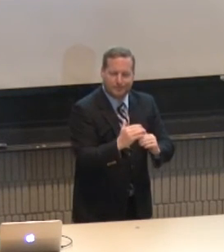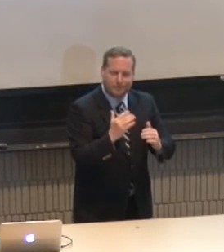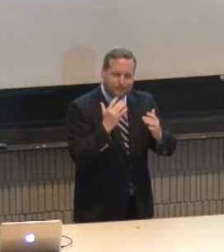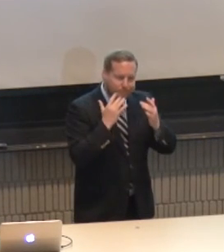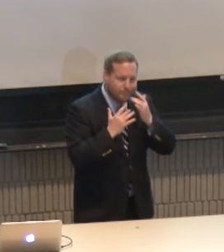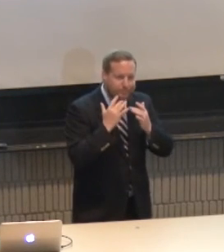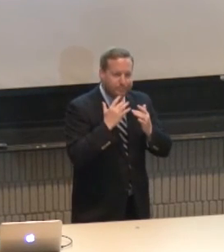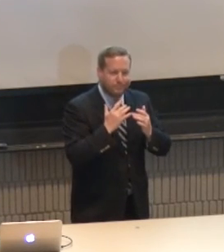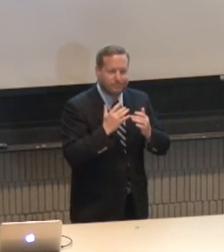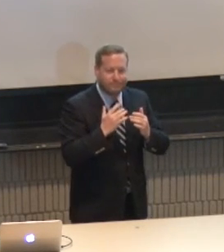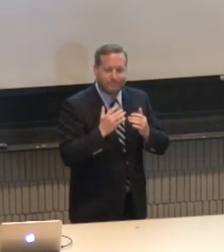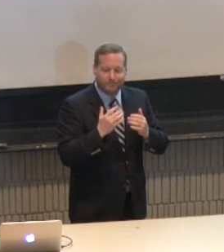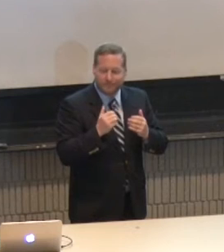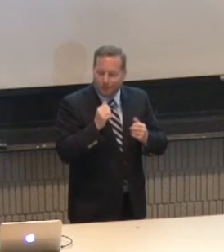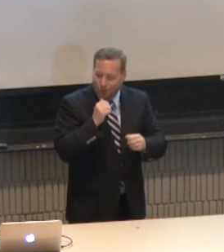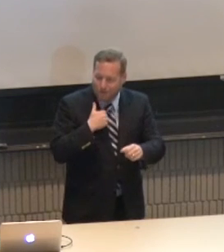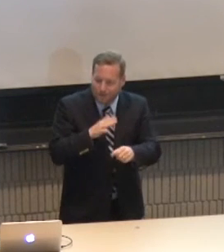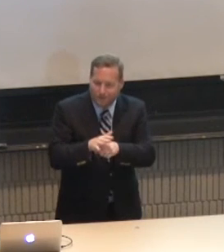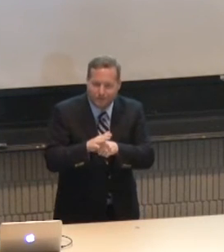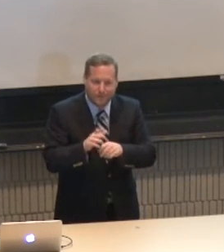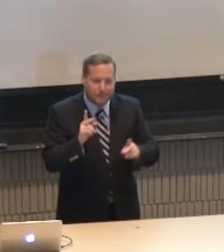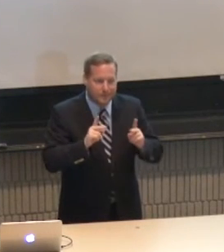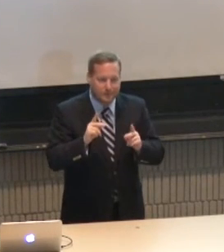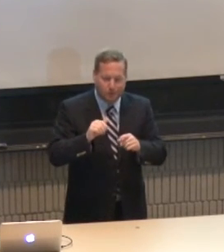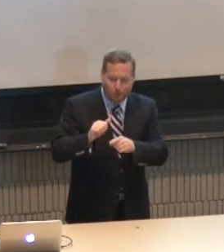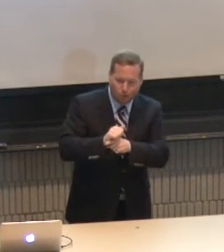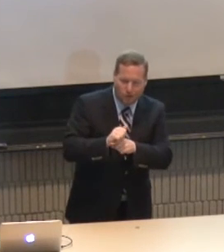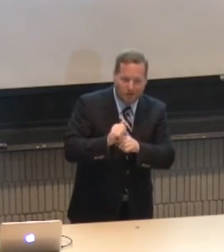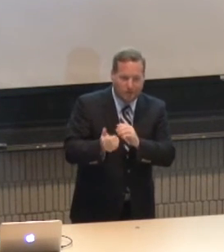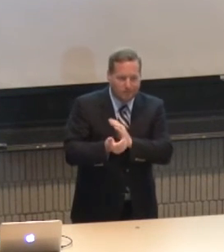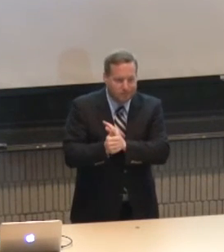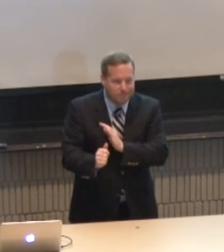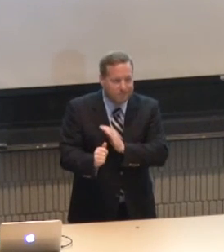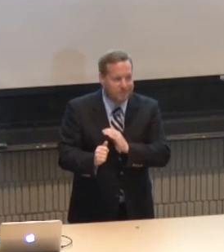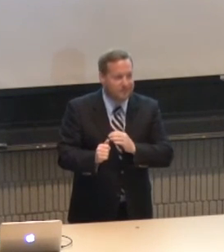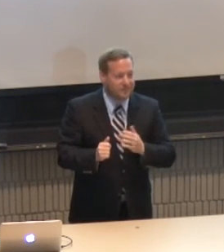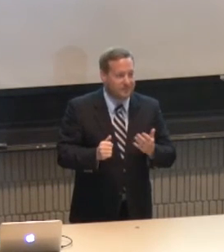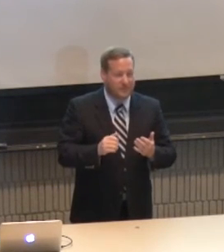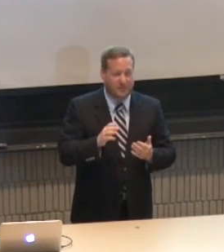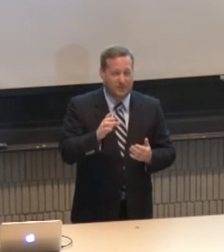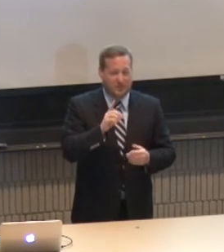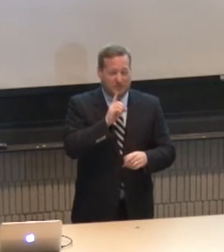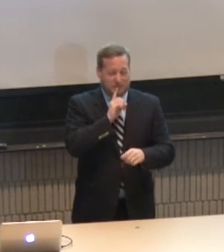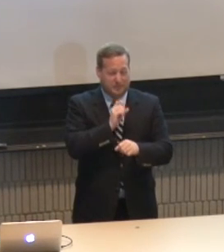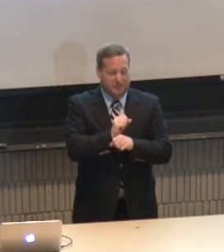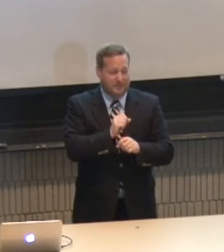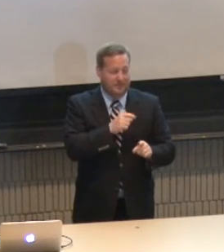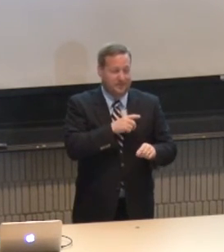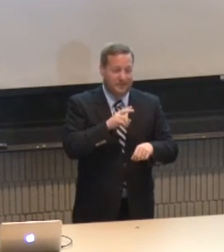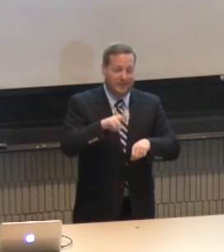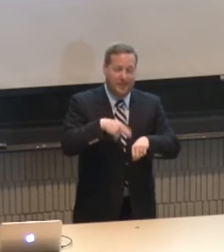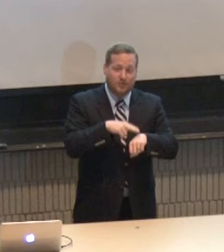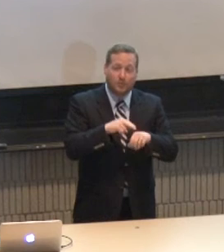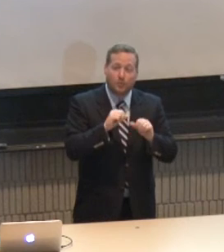nothing is being put towards ASL, essentially. There's never enough trained teachers or people truly